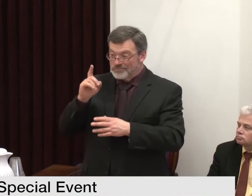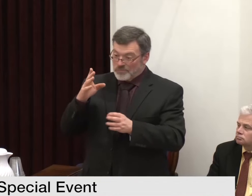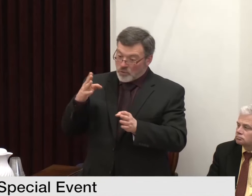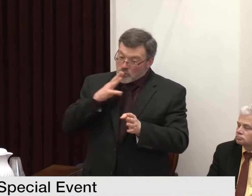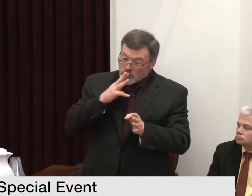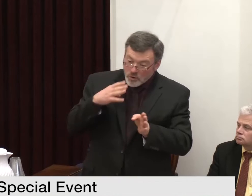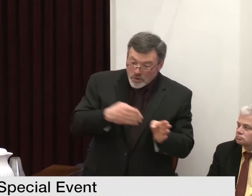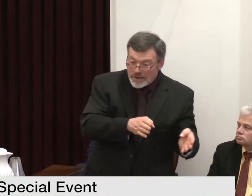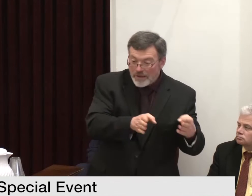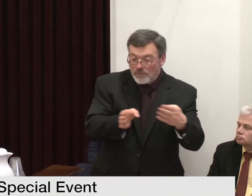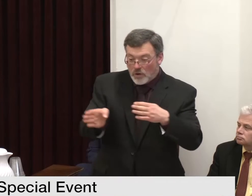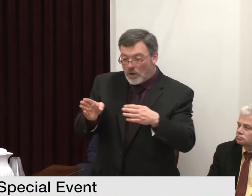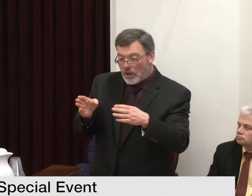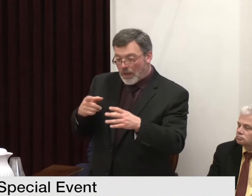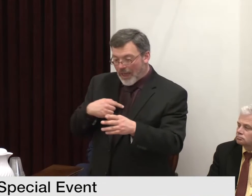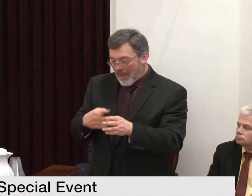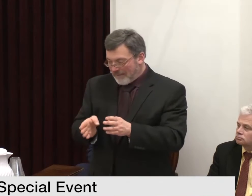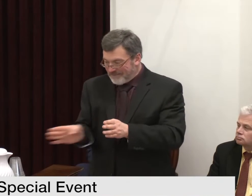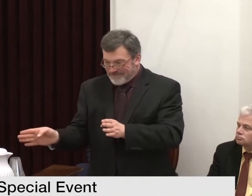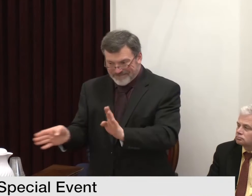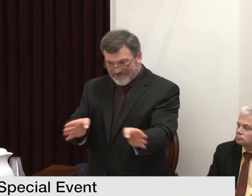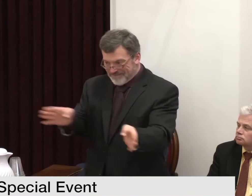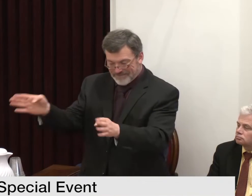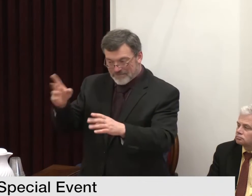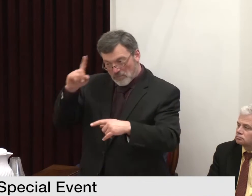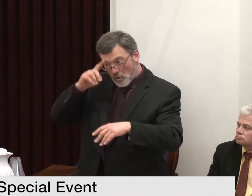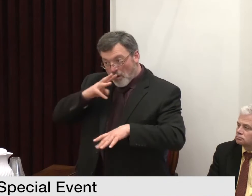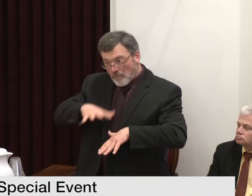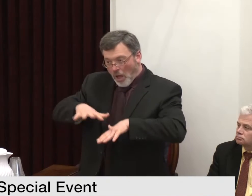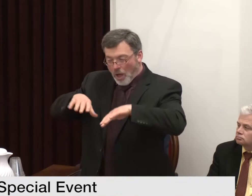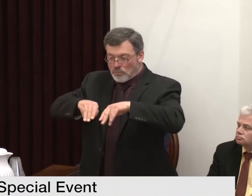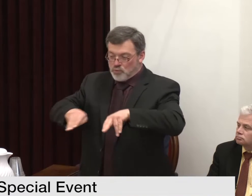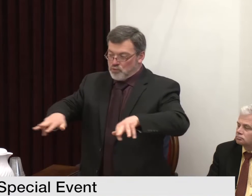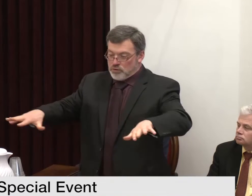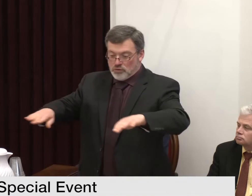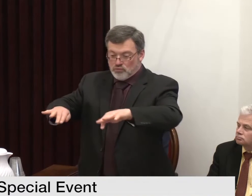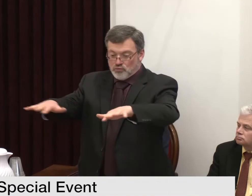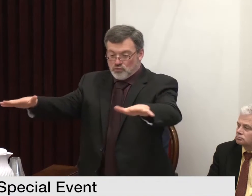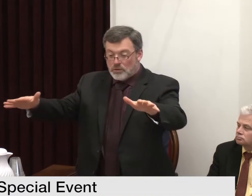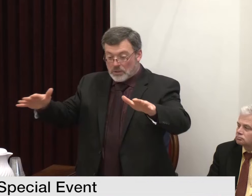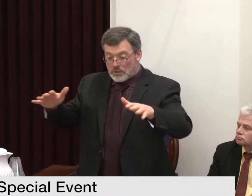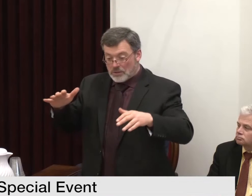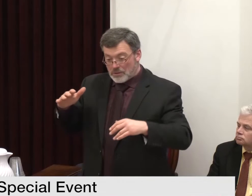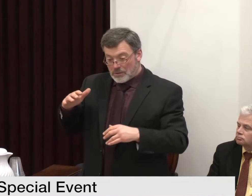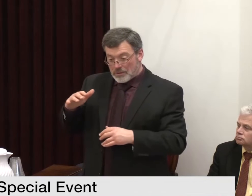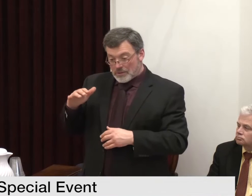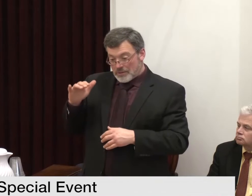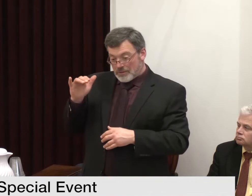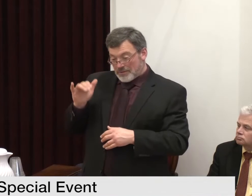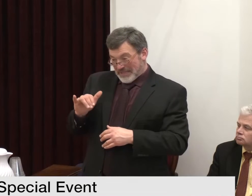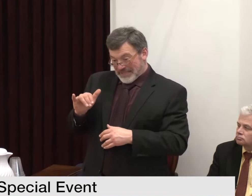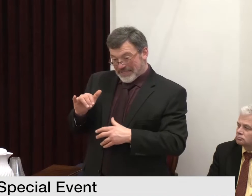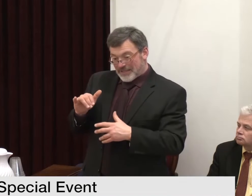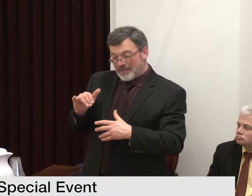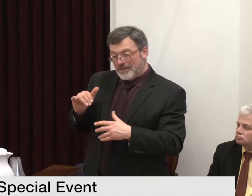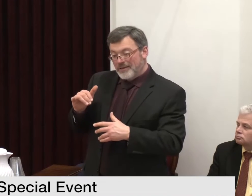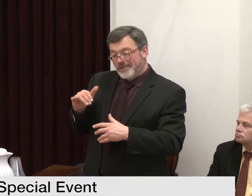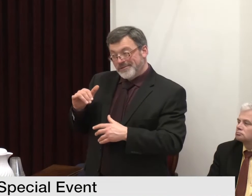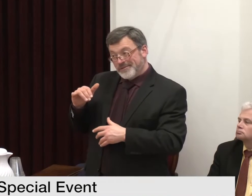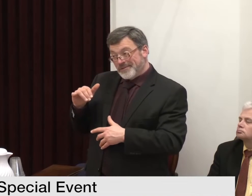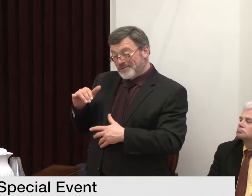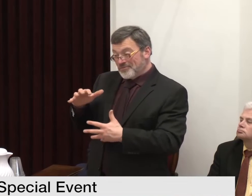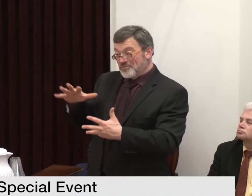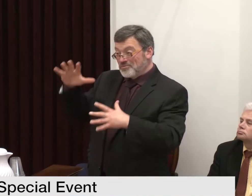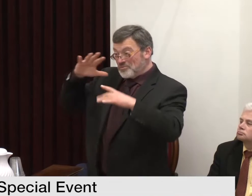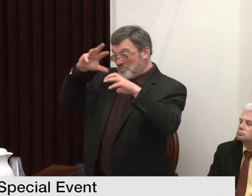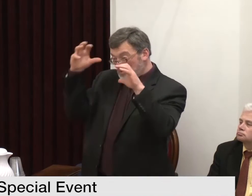them continue to suffer damage with every major storm. So this budget funds a study of the Winooski watershed